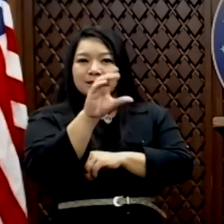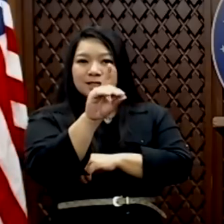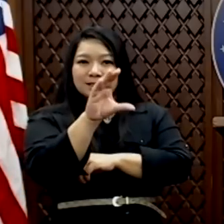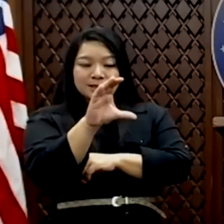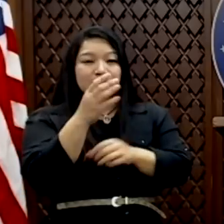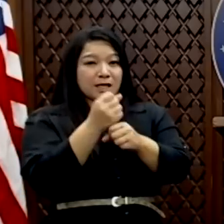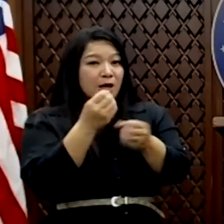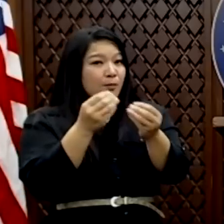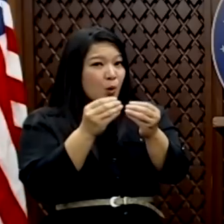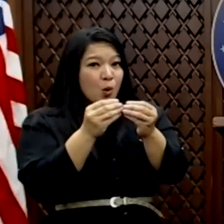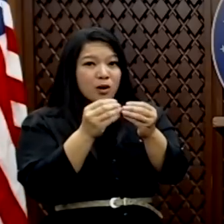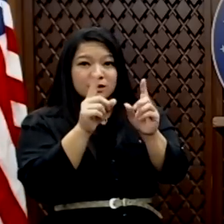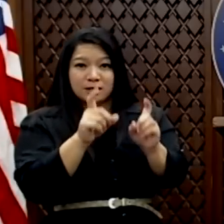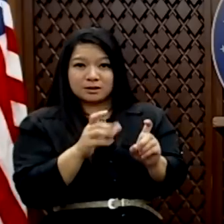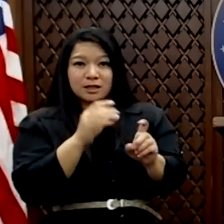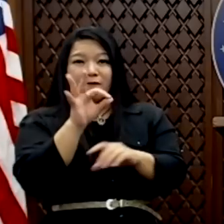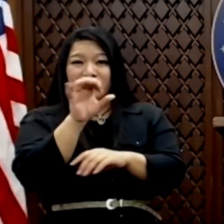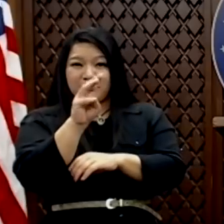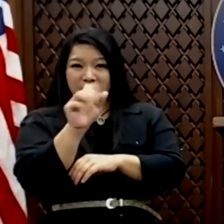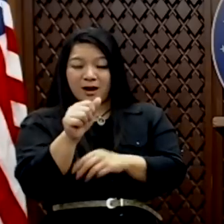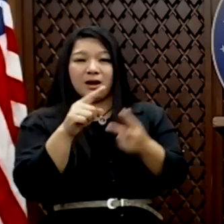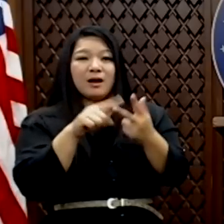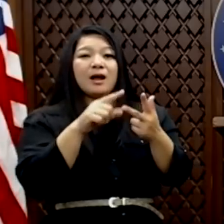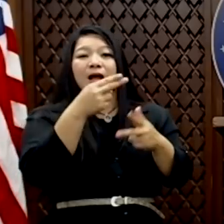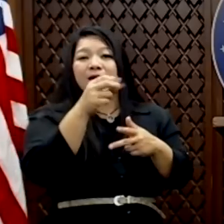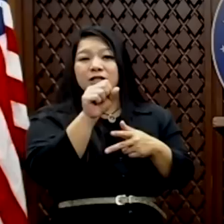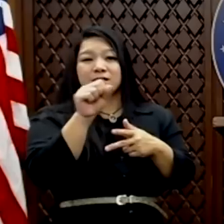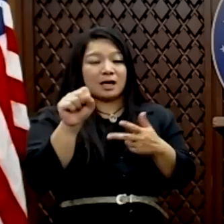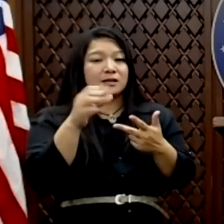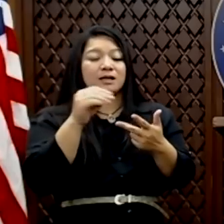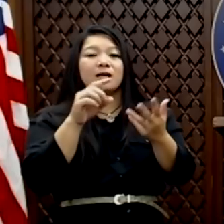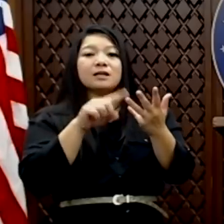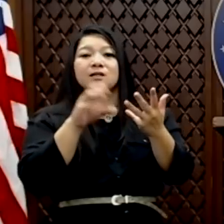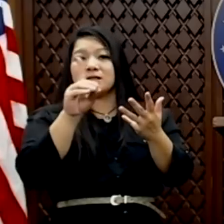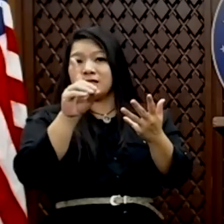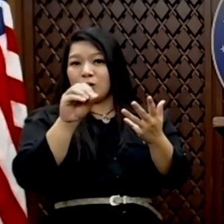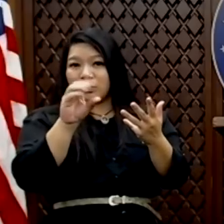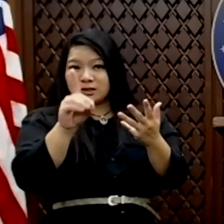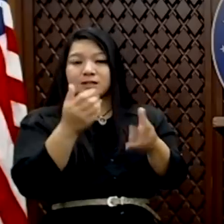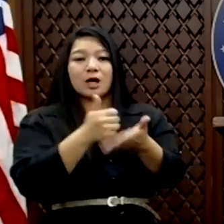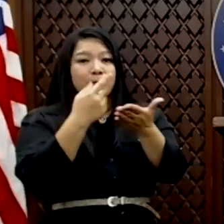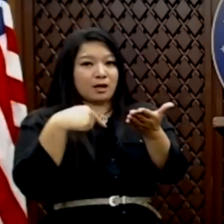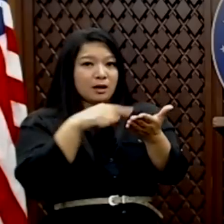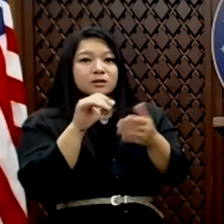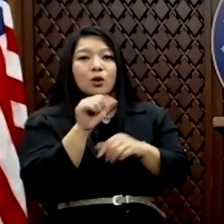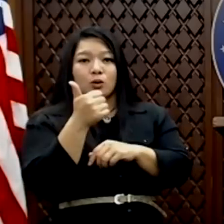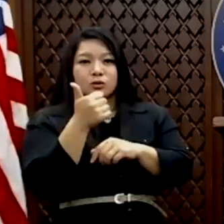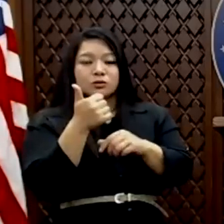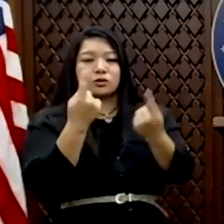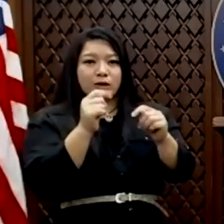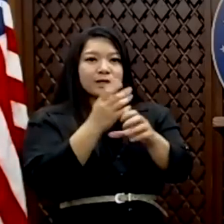more through FEMA, through HHS, and of course, DOD is helping us also in trying